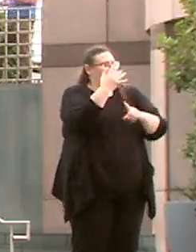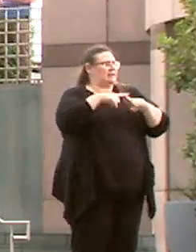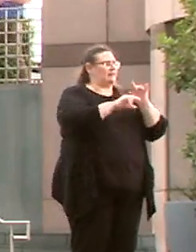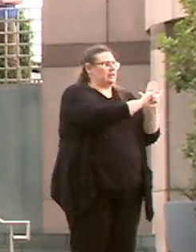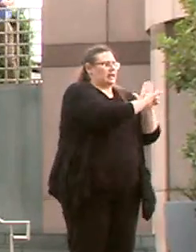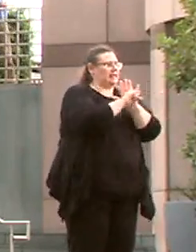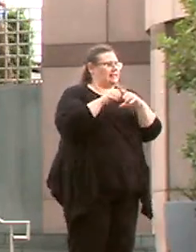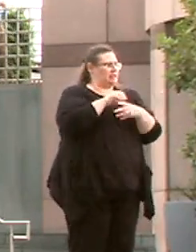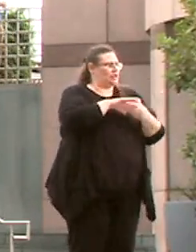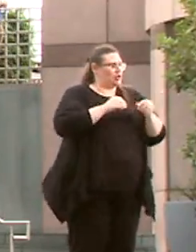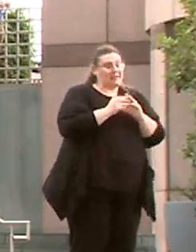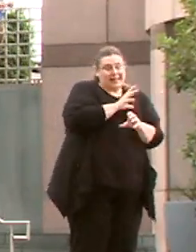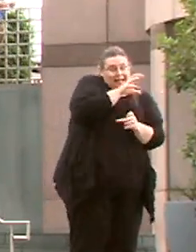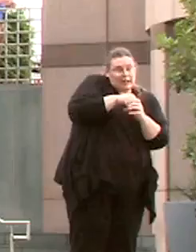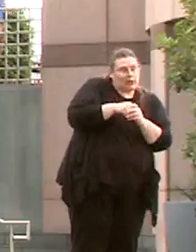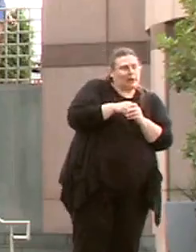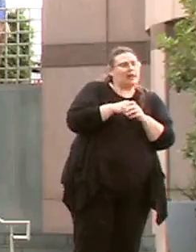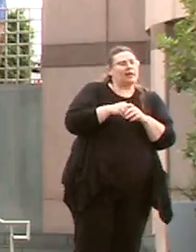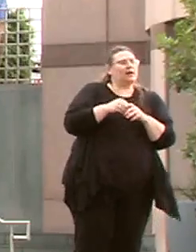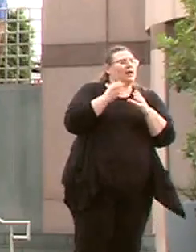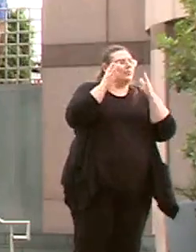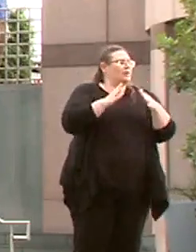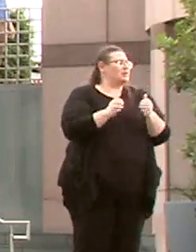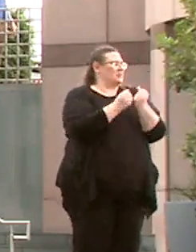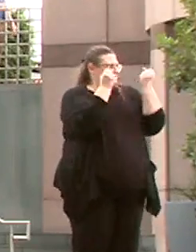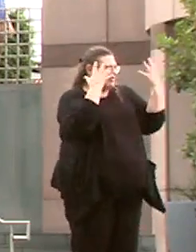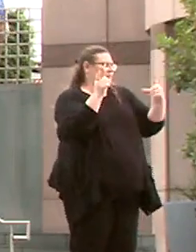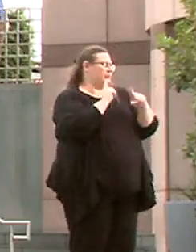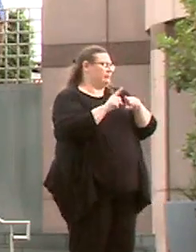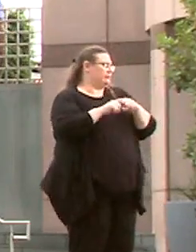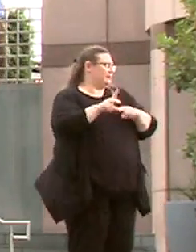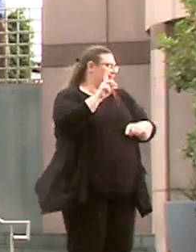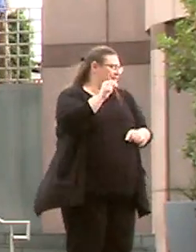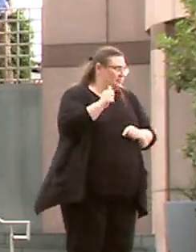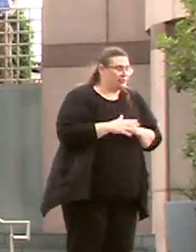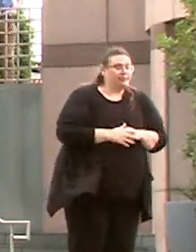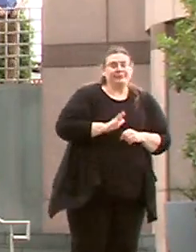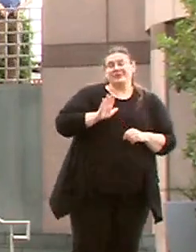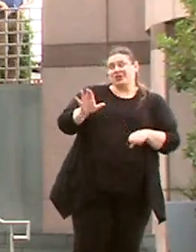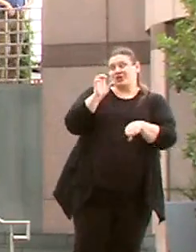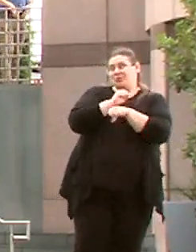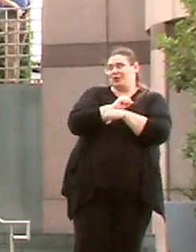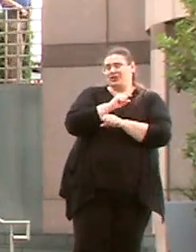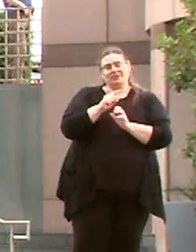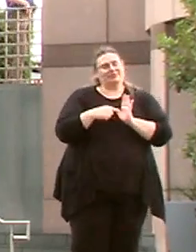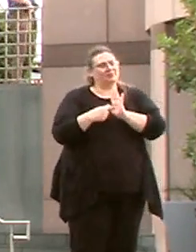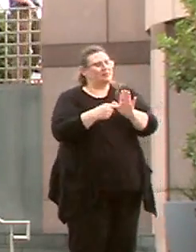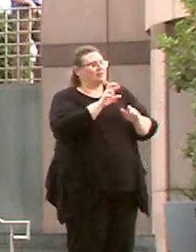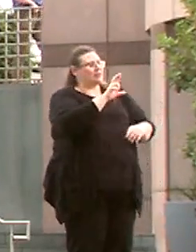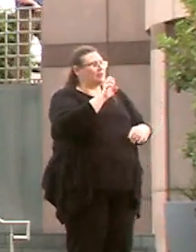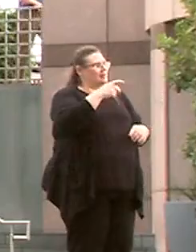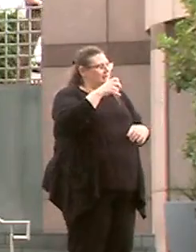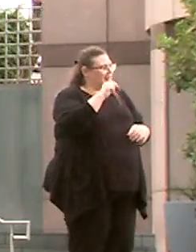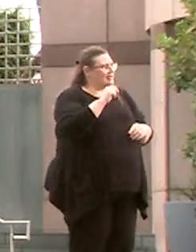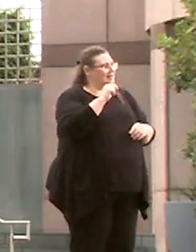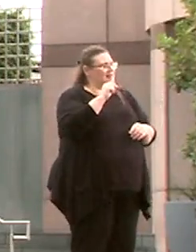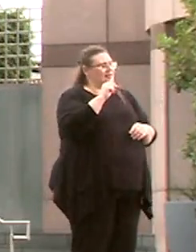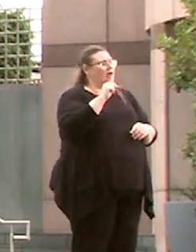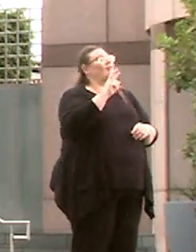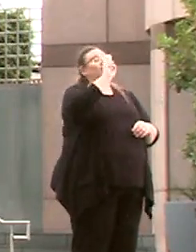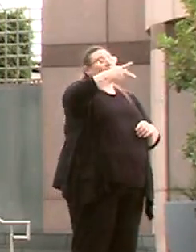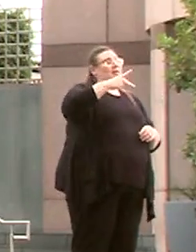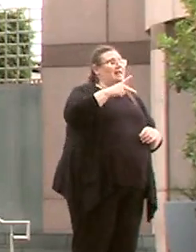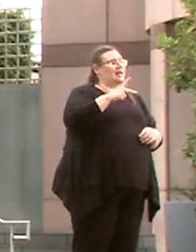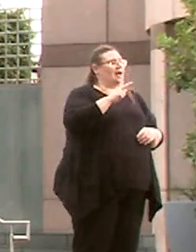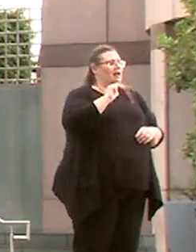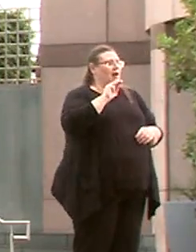identities, including being a person with multiple disabilities. Her work has been featured by VP Kamala Harris. It would